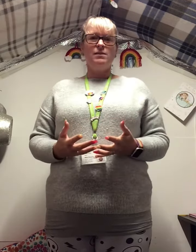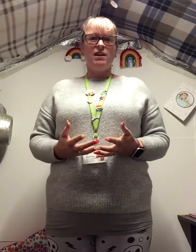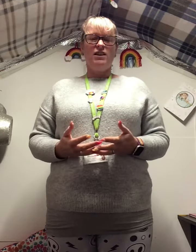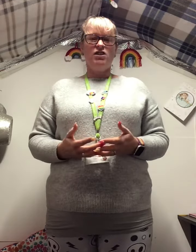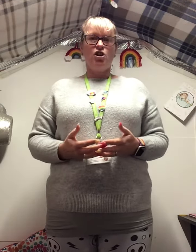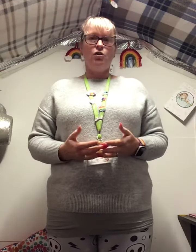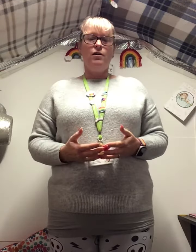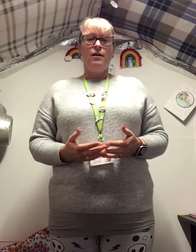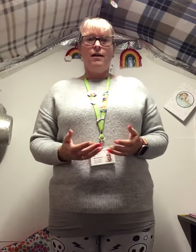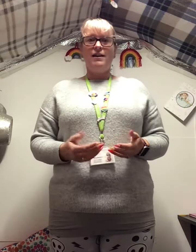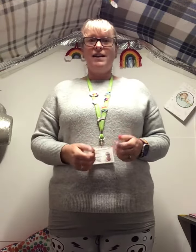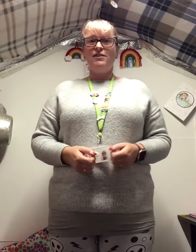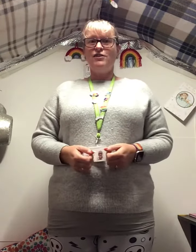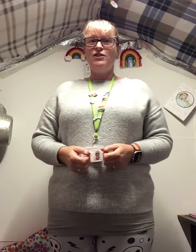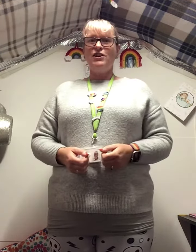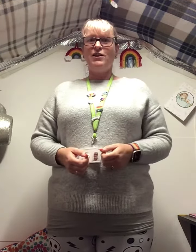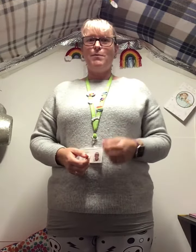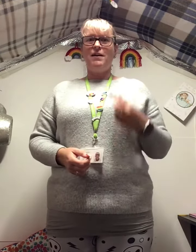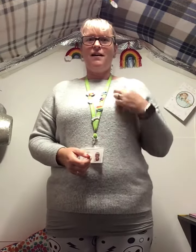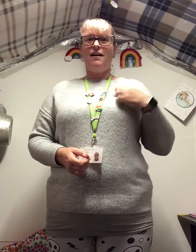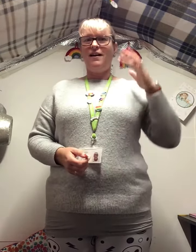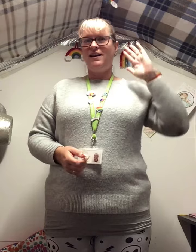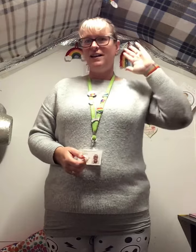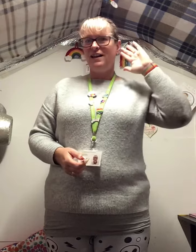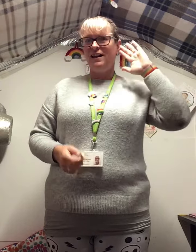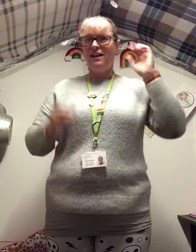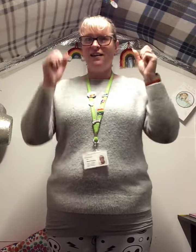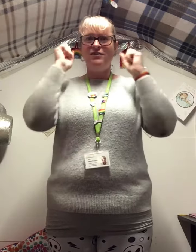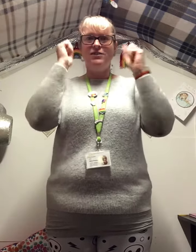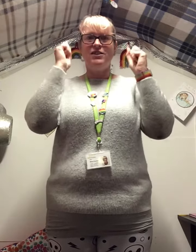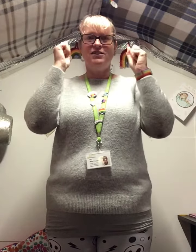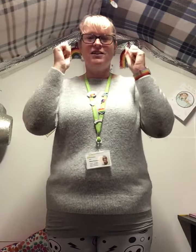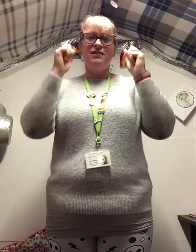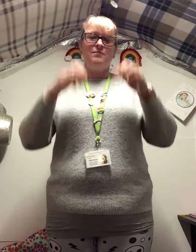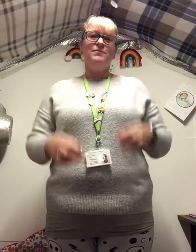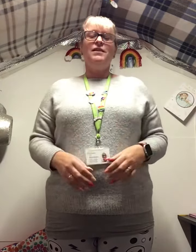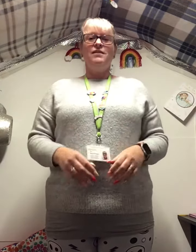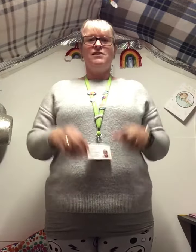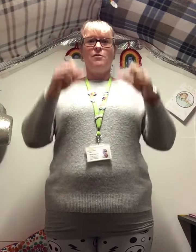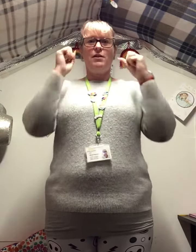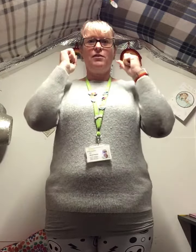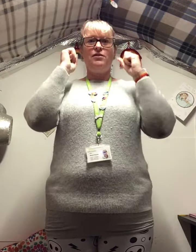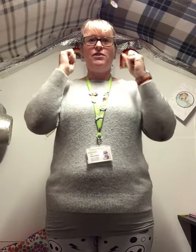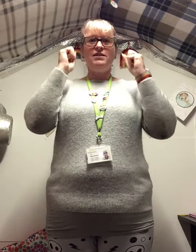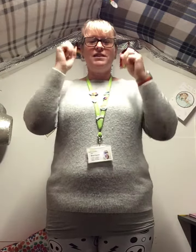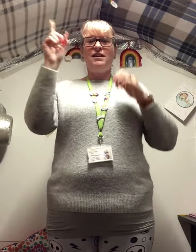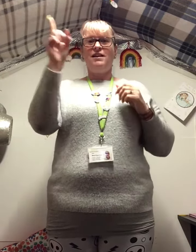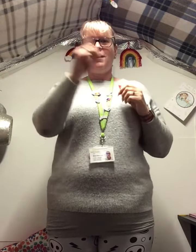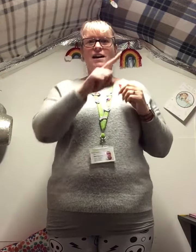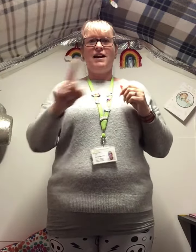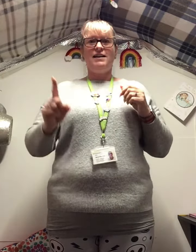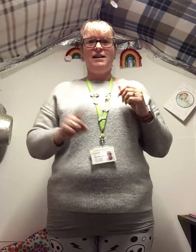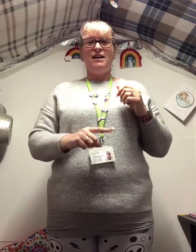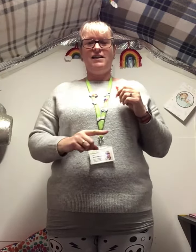like the song I hear thunder, it would be I hear thunder. So thunder and